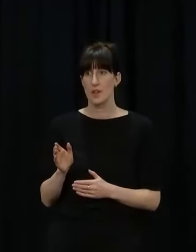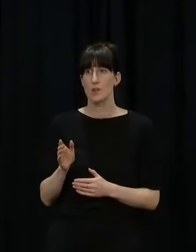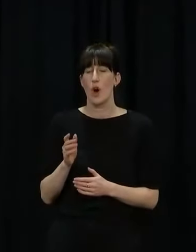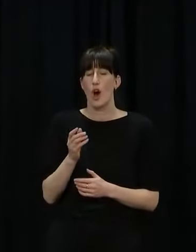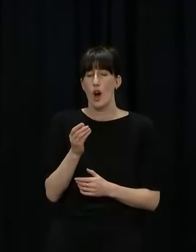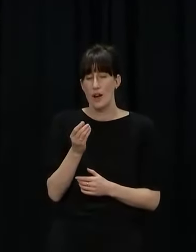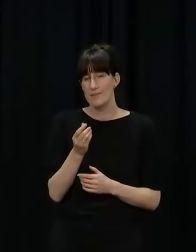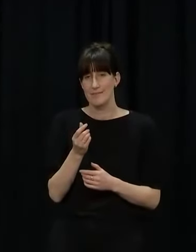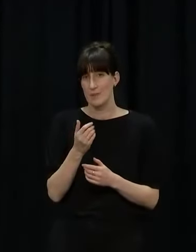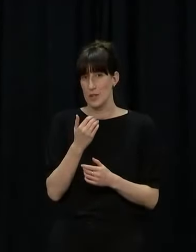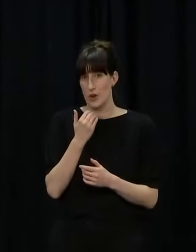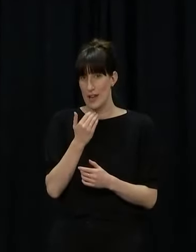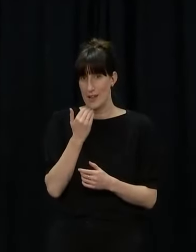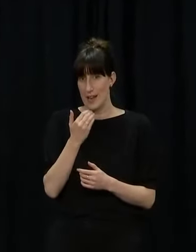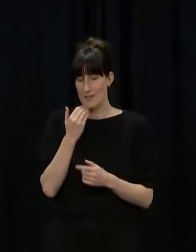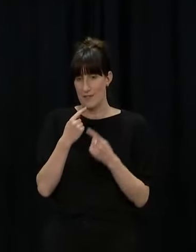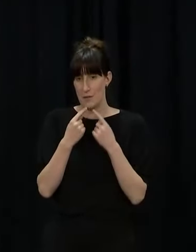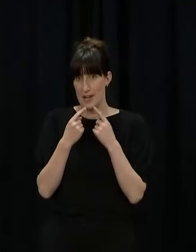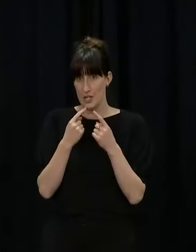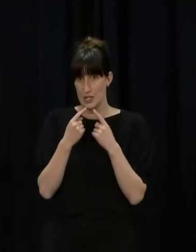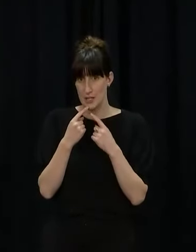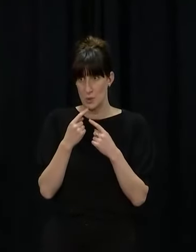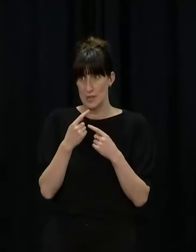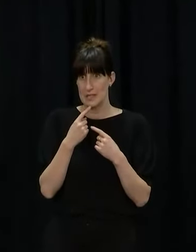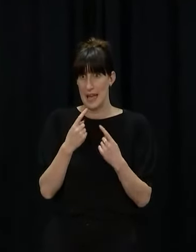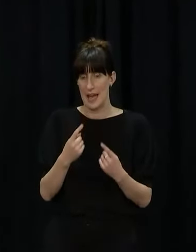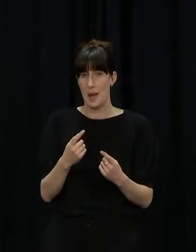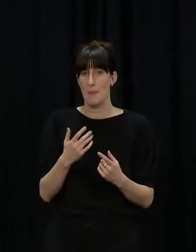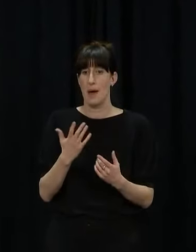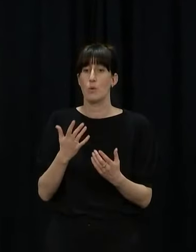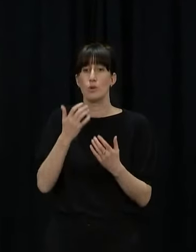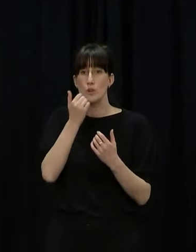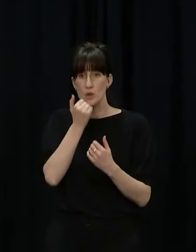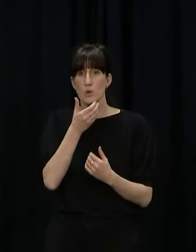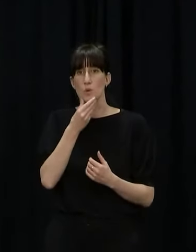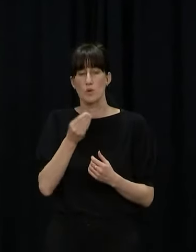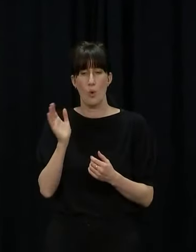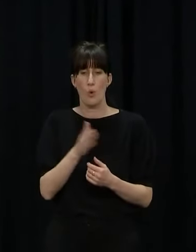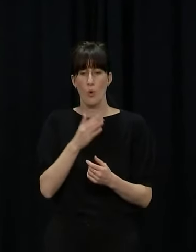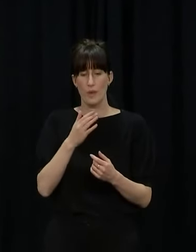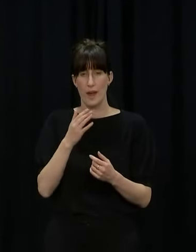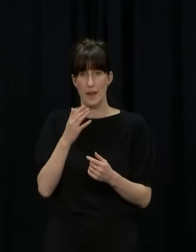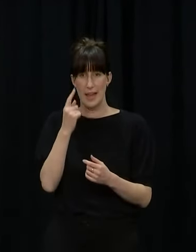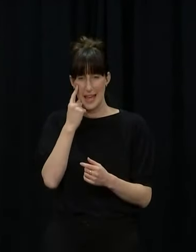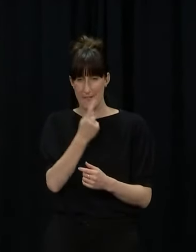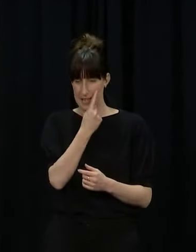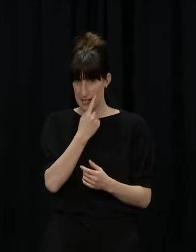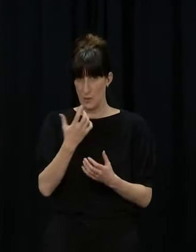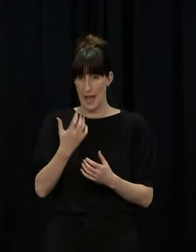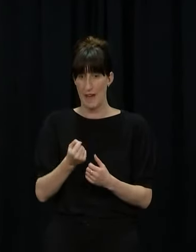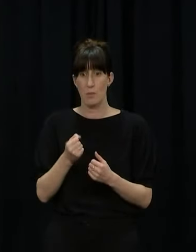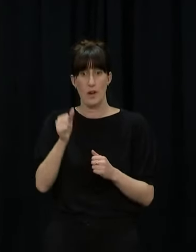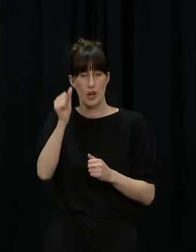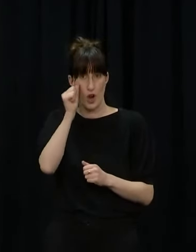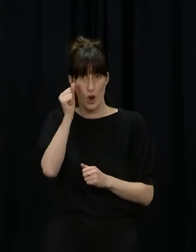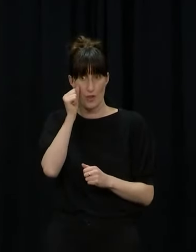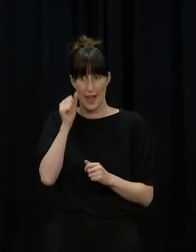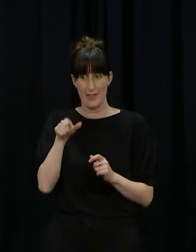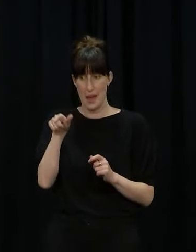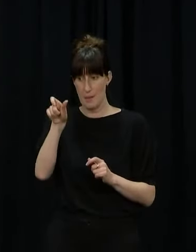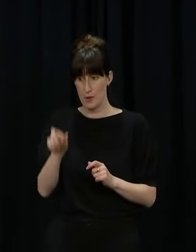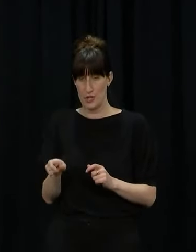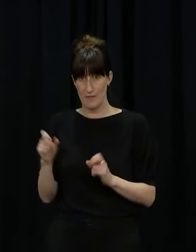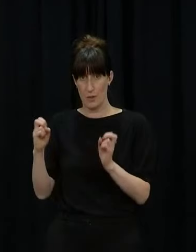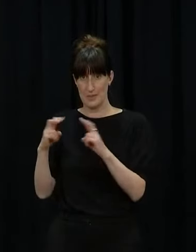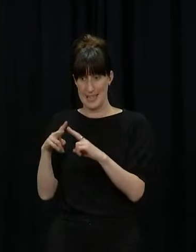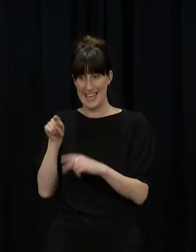caveats, but we will of course just use all the evidence that comes before us, but at the moment you can see there's enough for us to really chase down that person